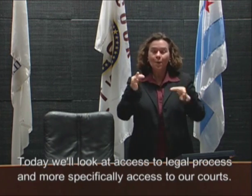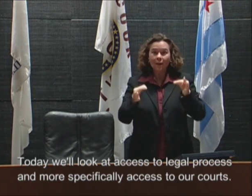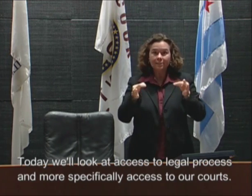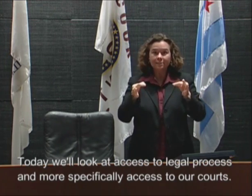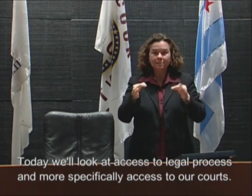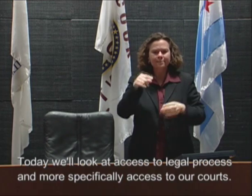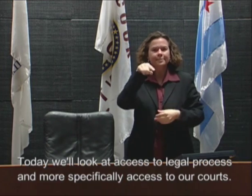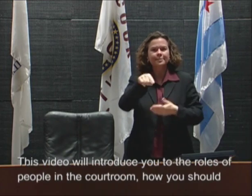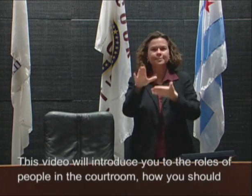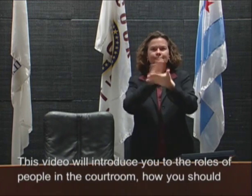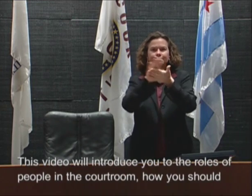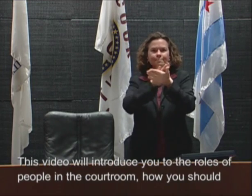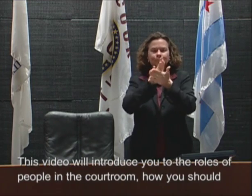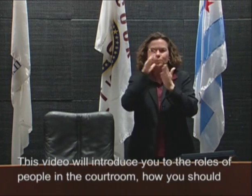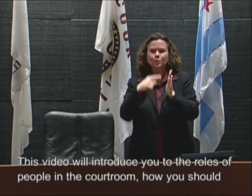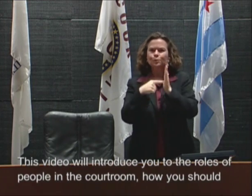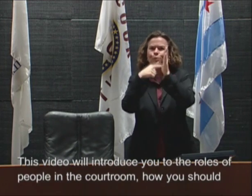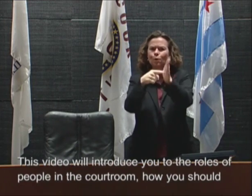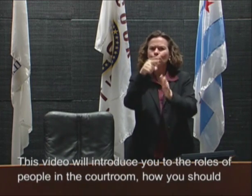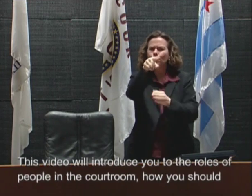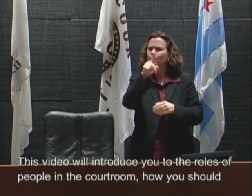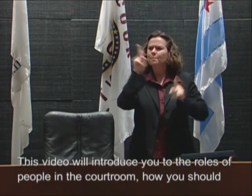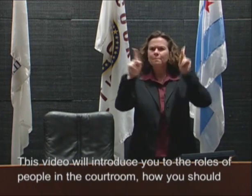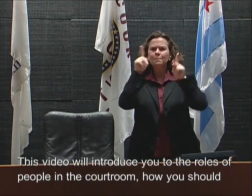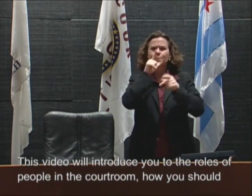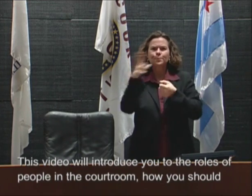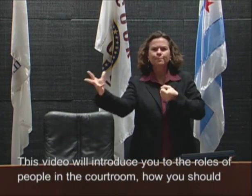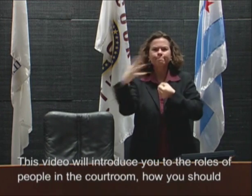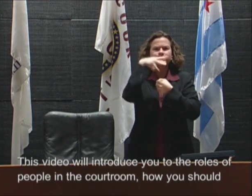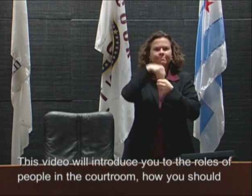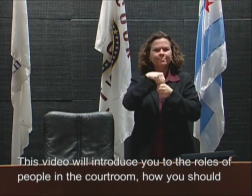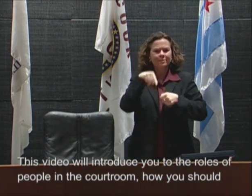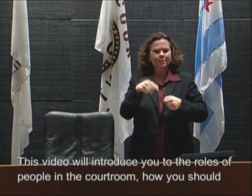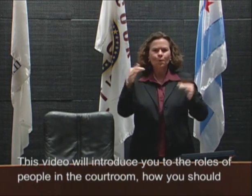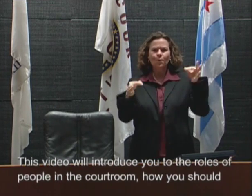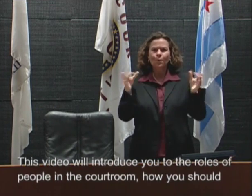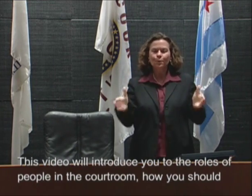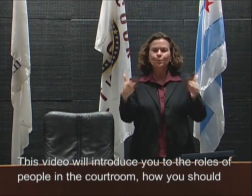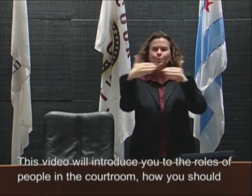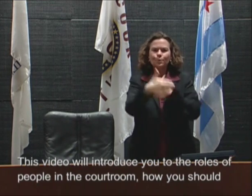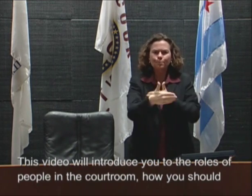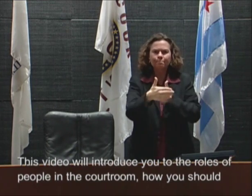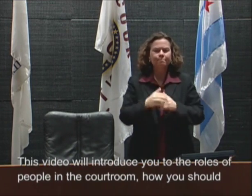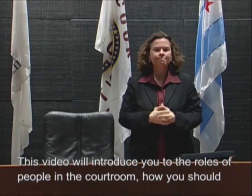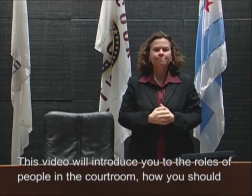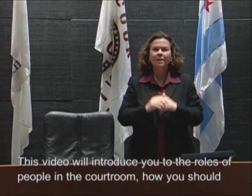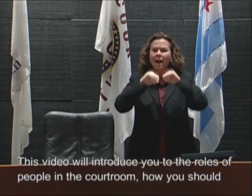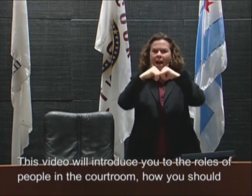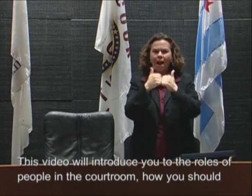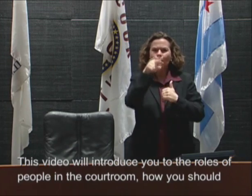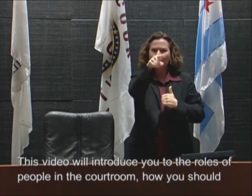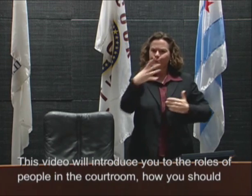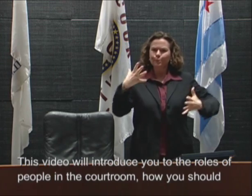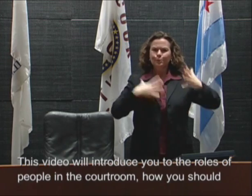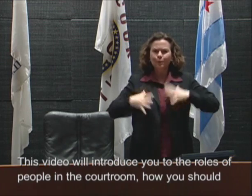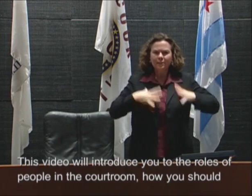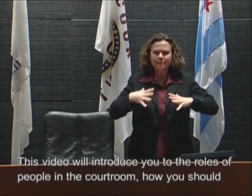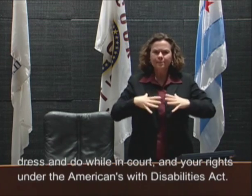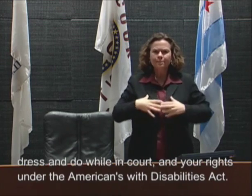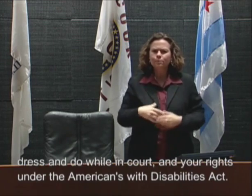courts. This video will introduce you to the roles of people in the courtroom, how you should dress and do while in court, and